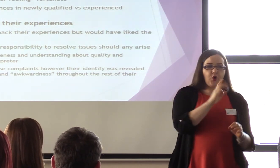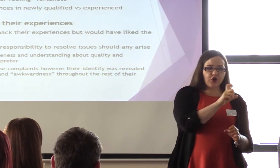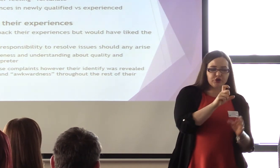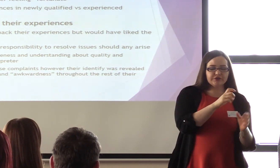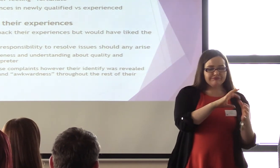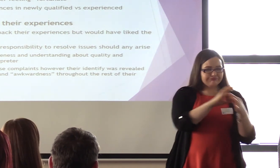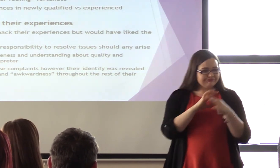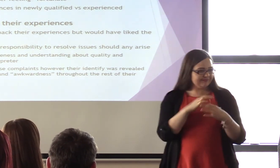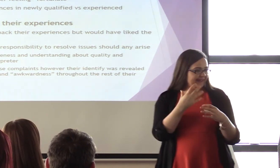social